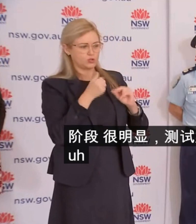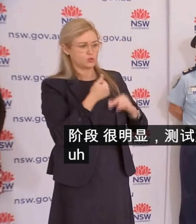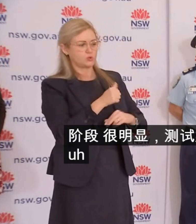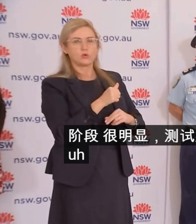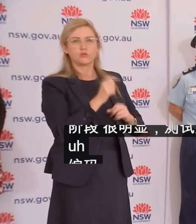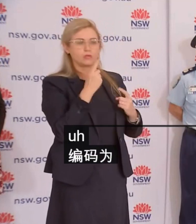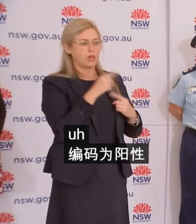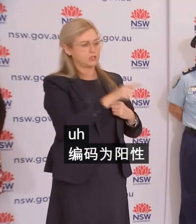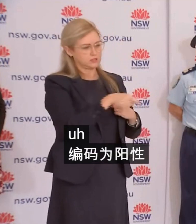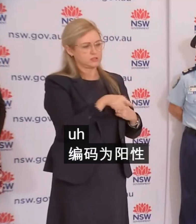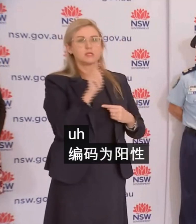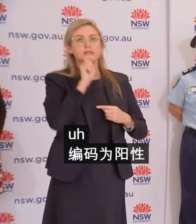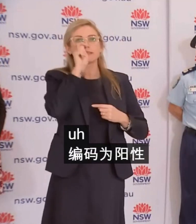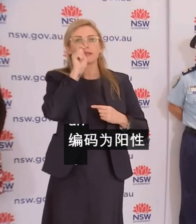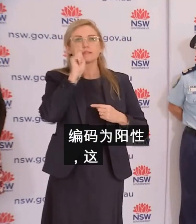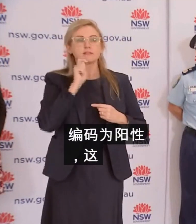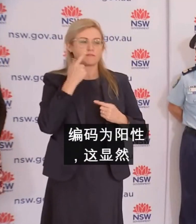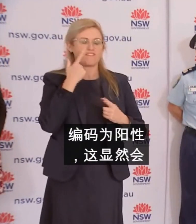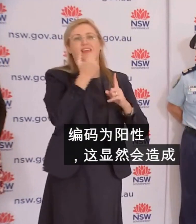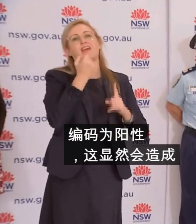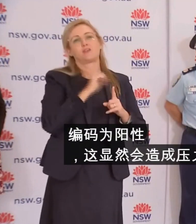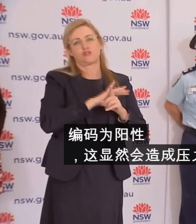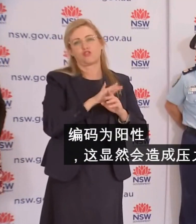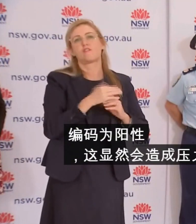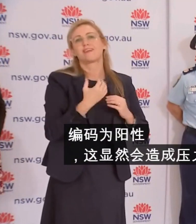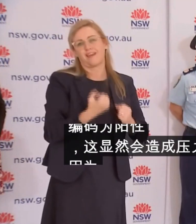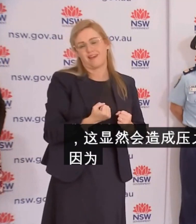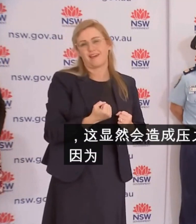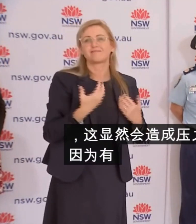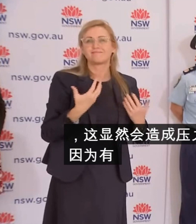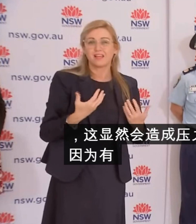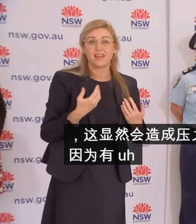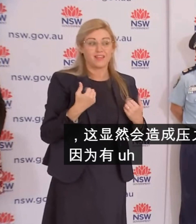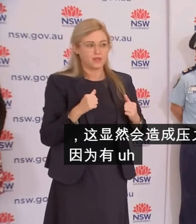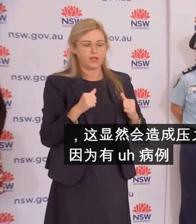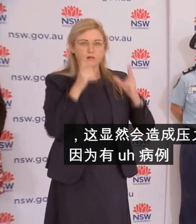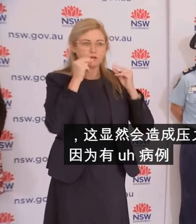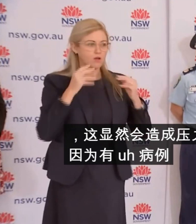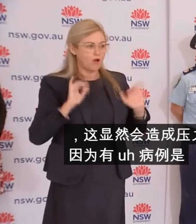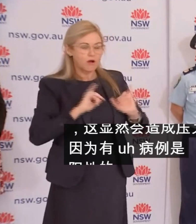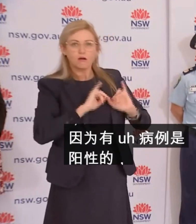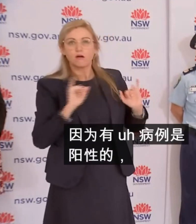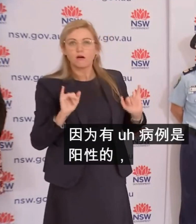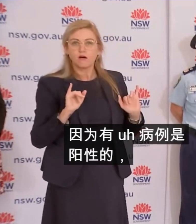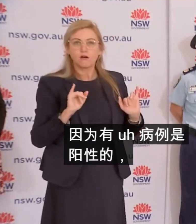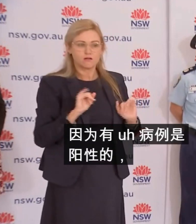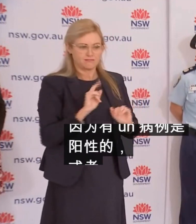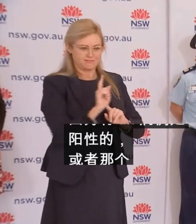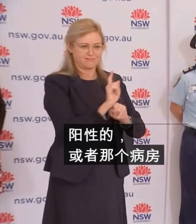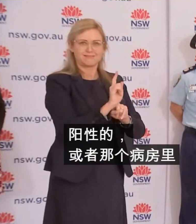was COVID positive. Now that obviously creates pressure because there were cases that were